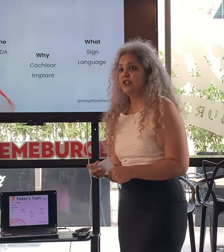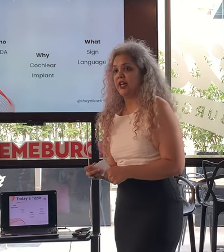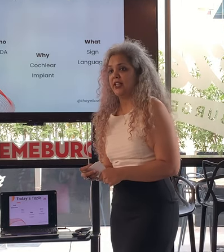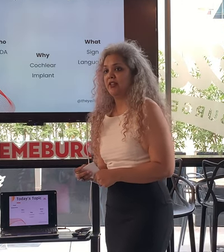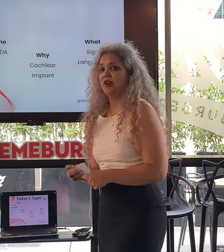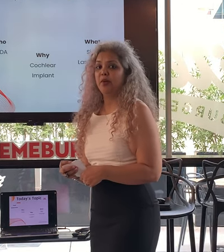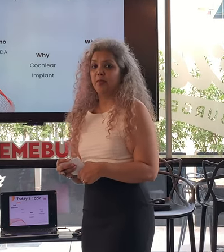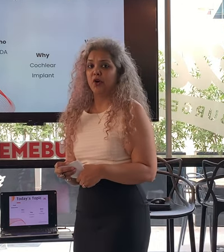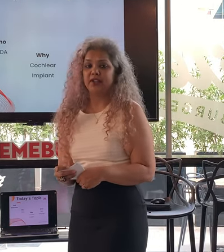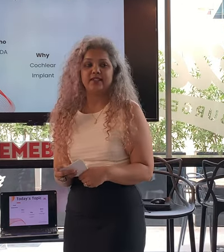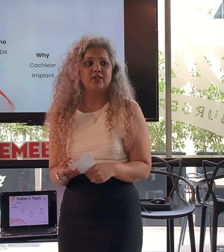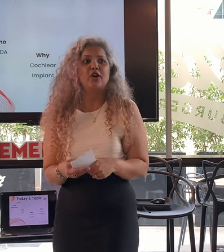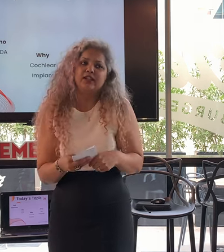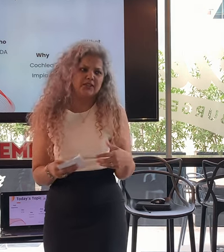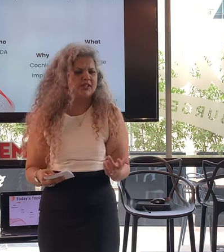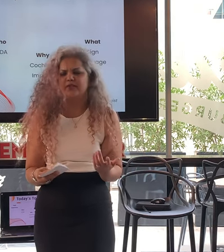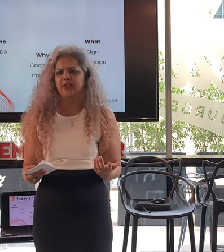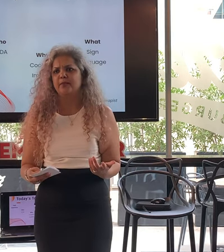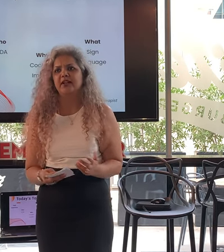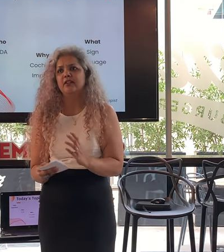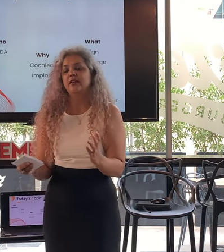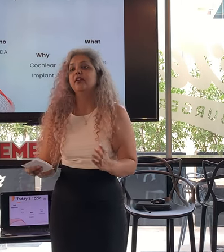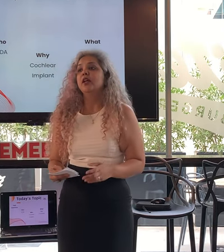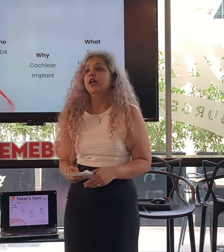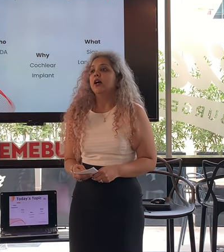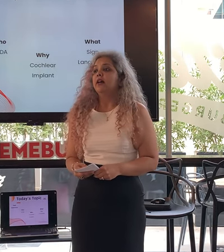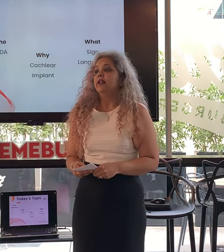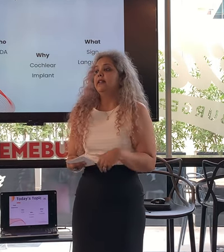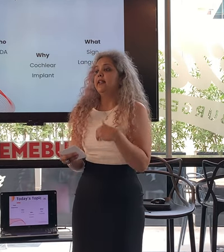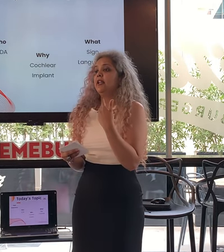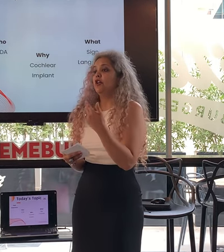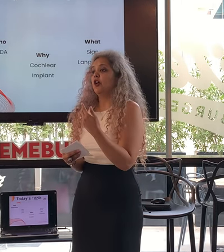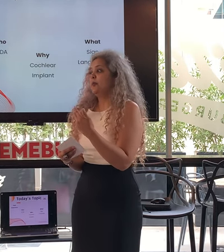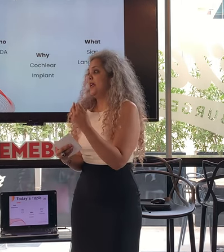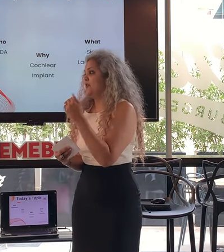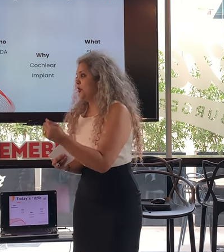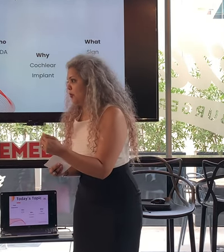child or boys or girls for their mother deaf, they cannot play football.